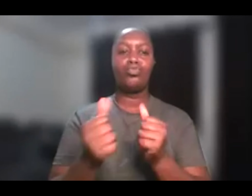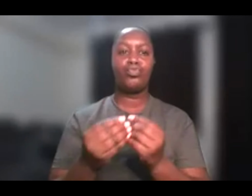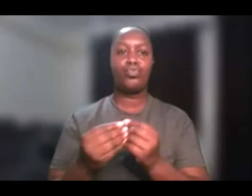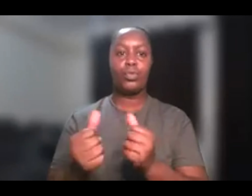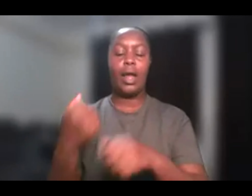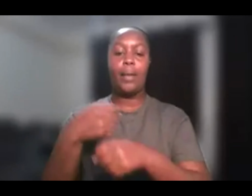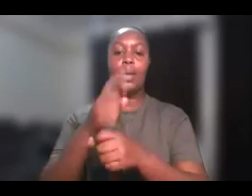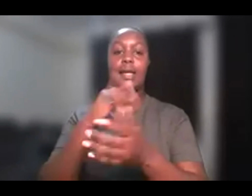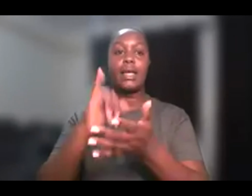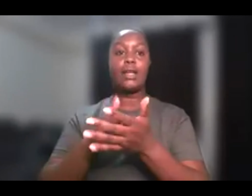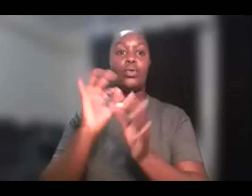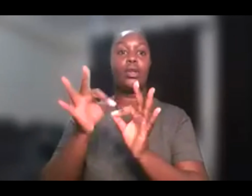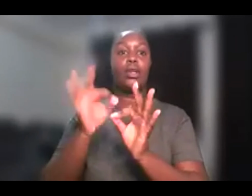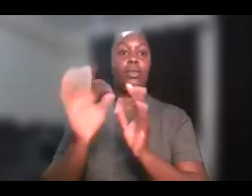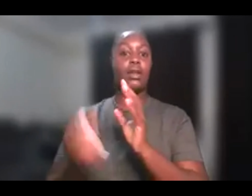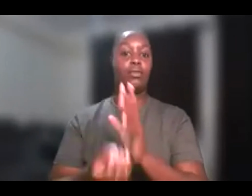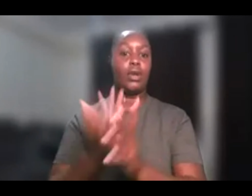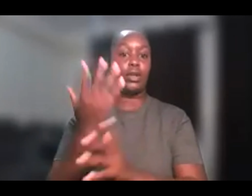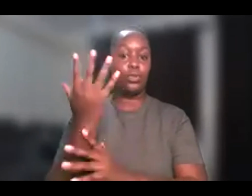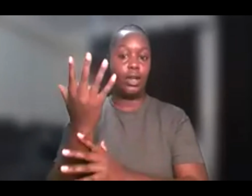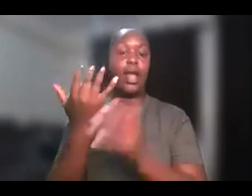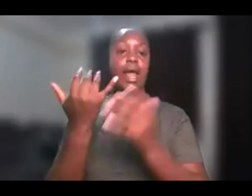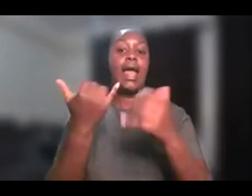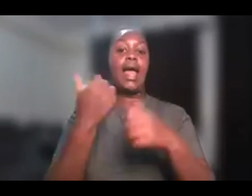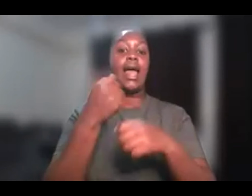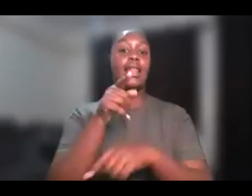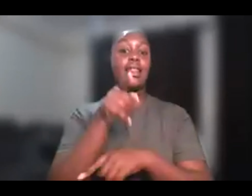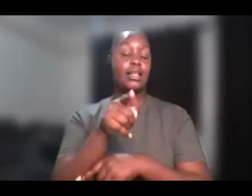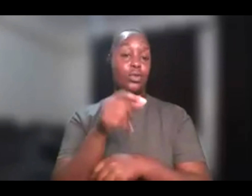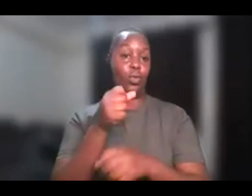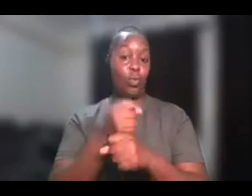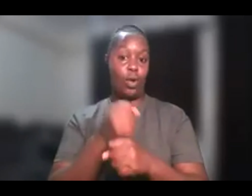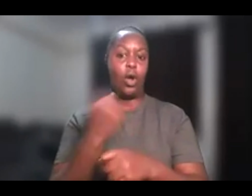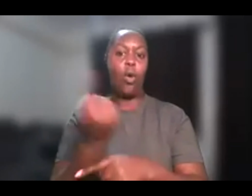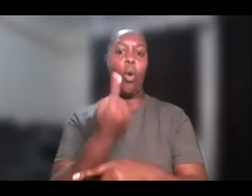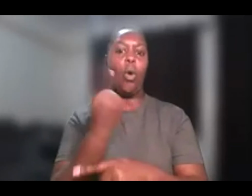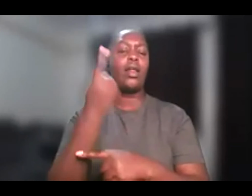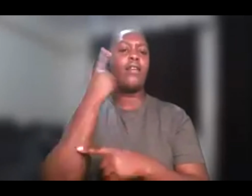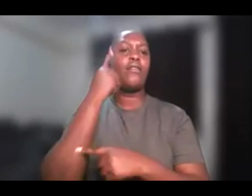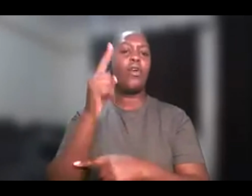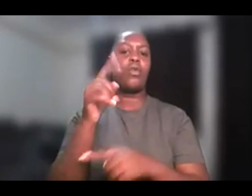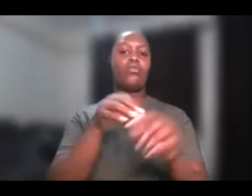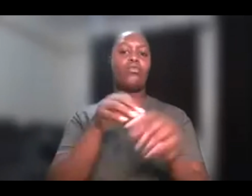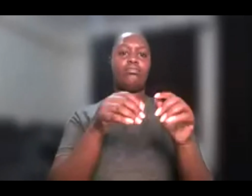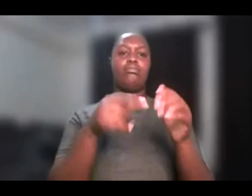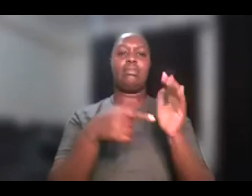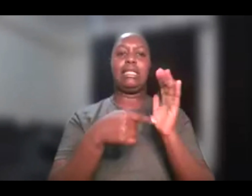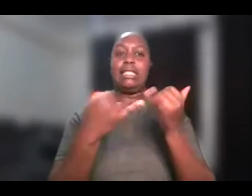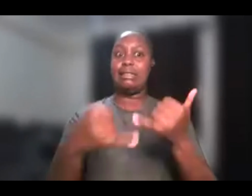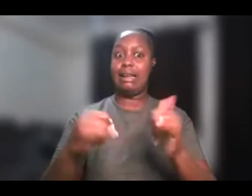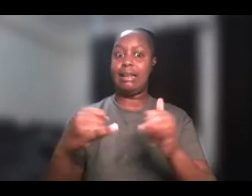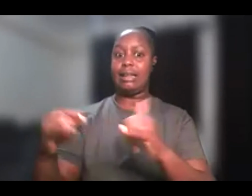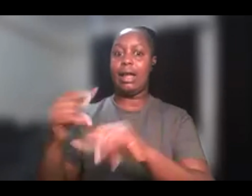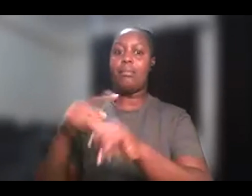works for experimentation, but it takes time and it does not scale well as we are using a manual